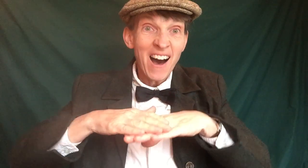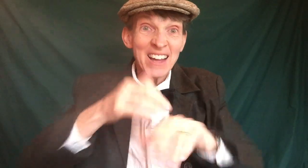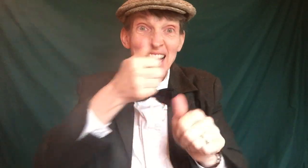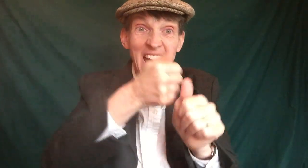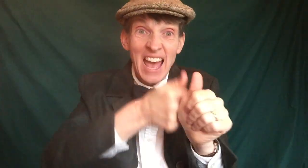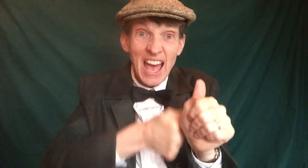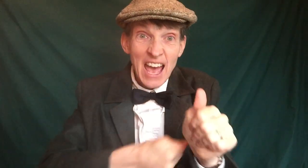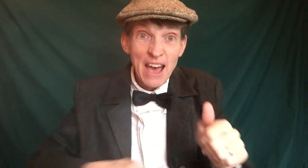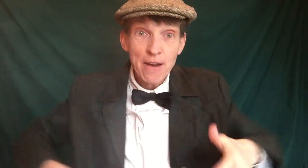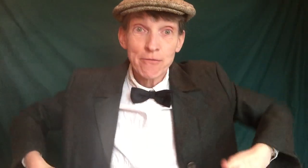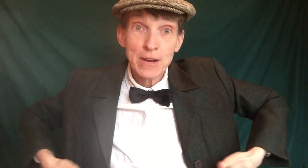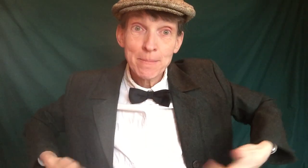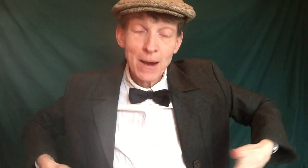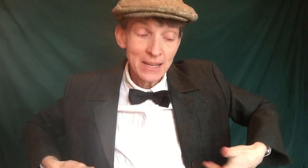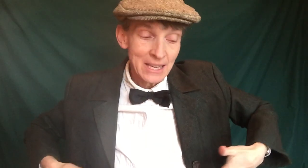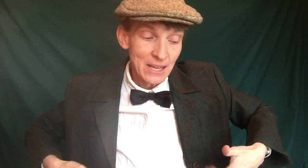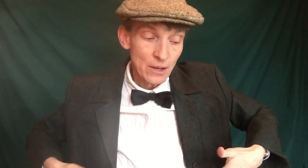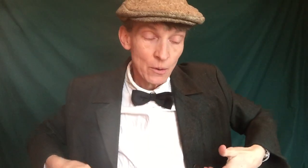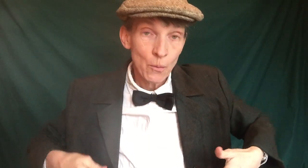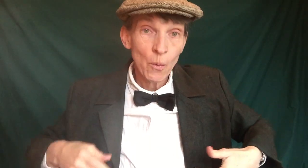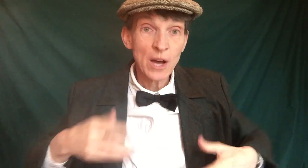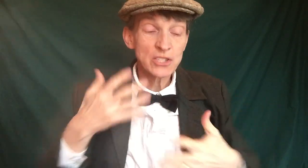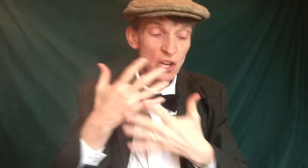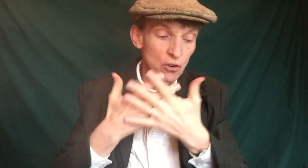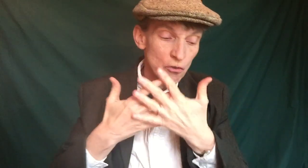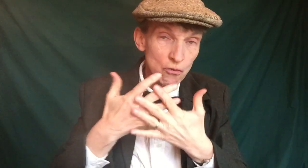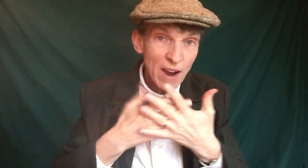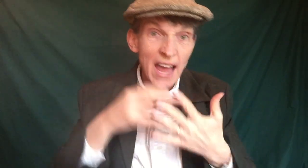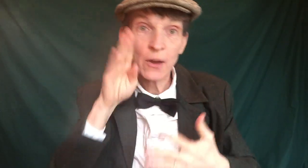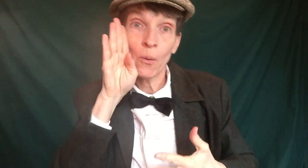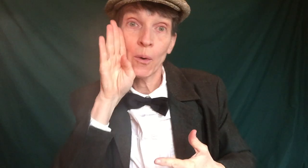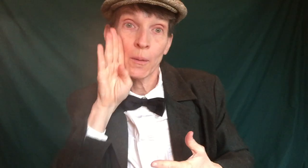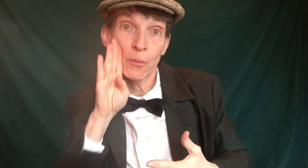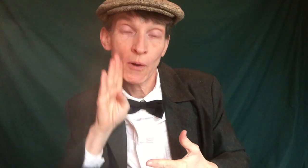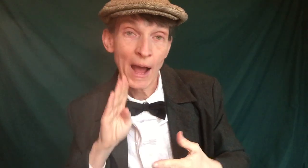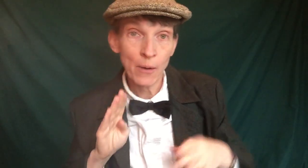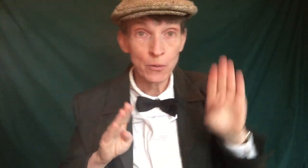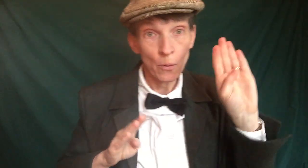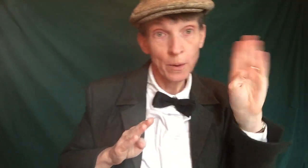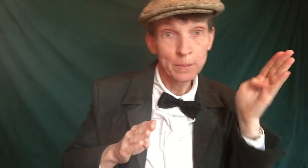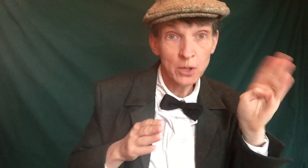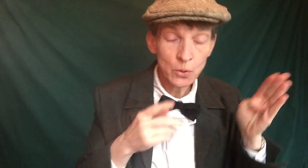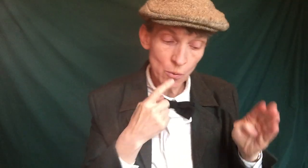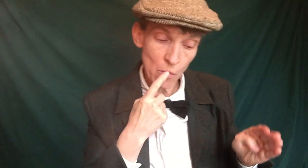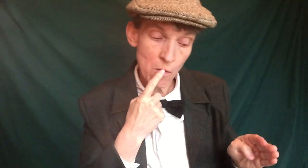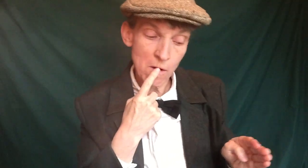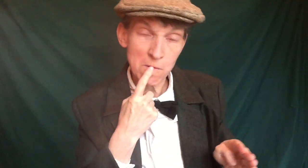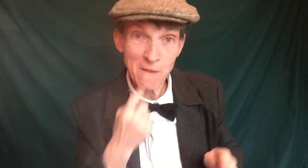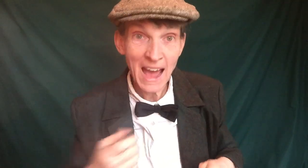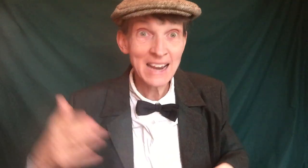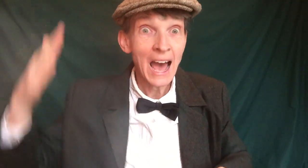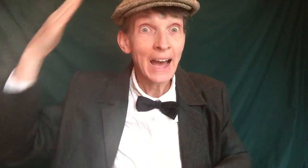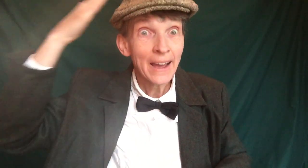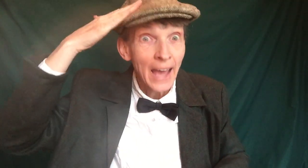On every monkey was a gray or brown or blue or red